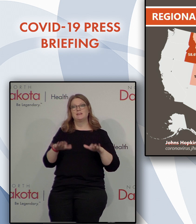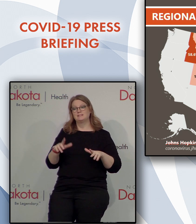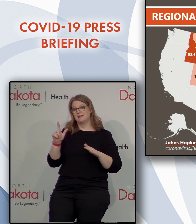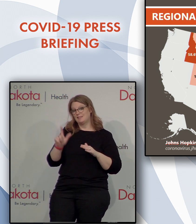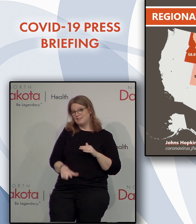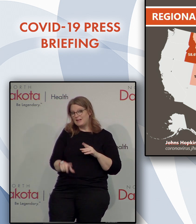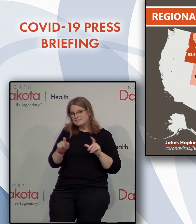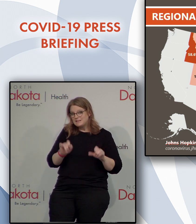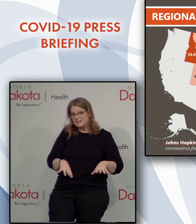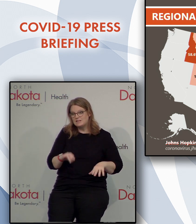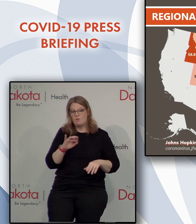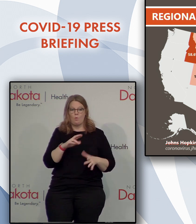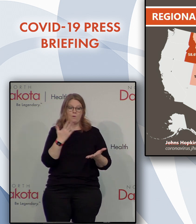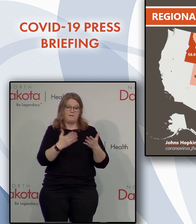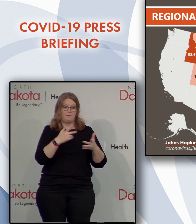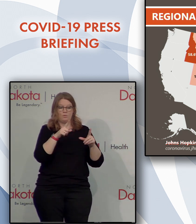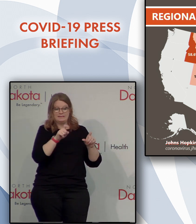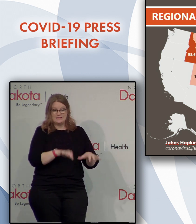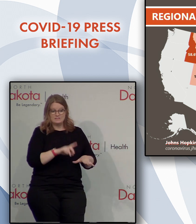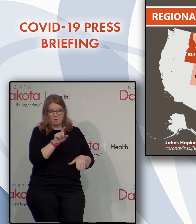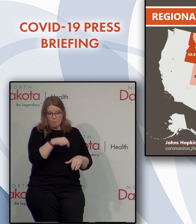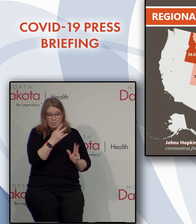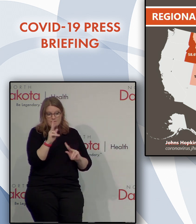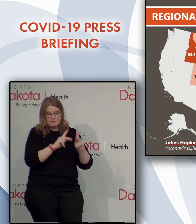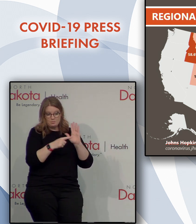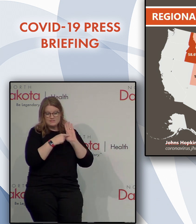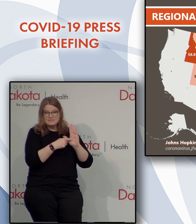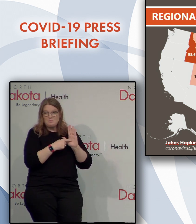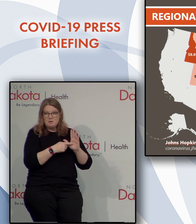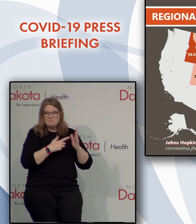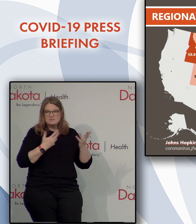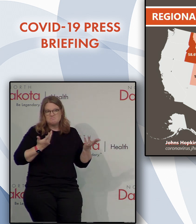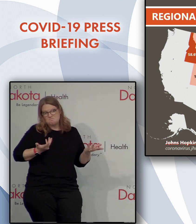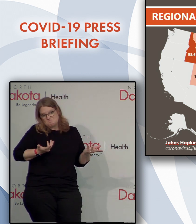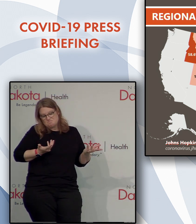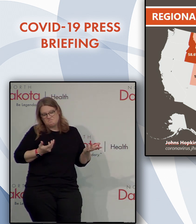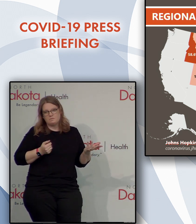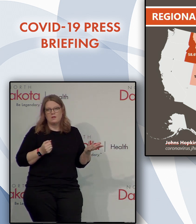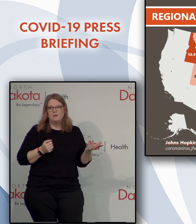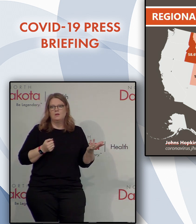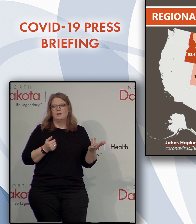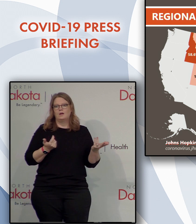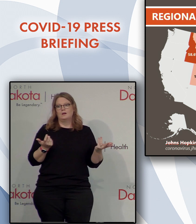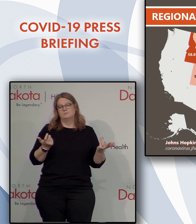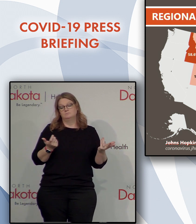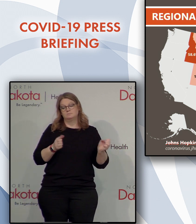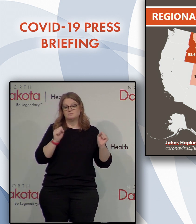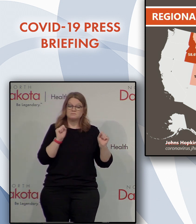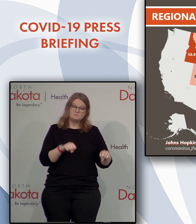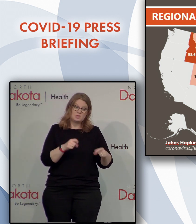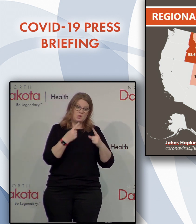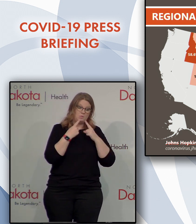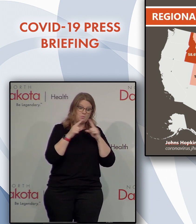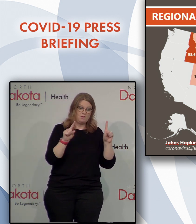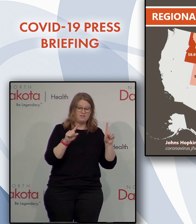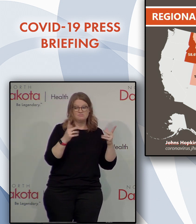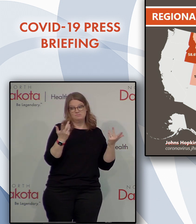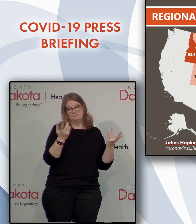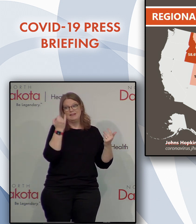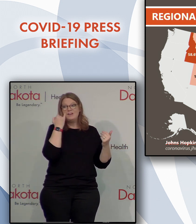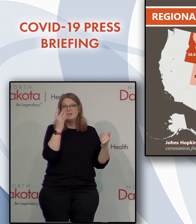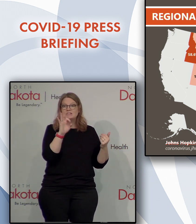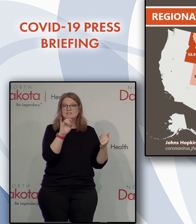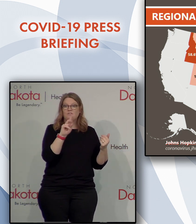only testing symptomatic individuals, which could work if it was the flu where everybody's